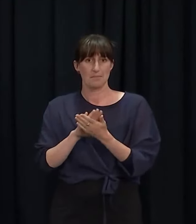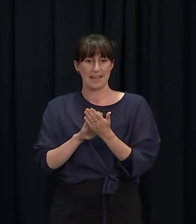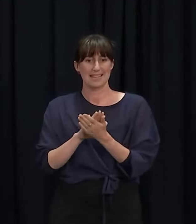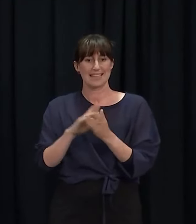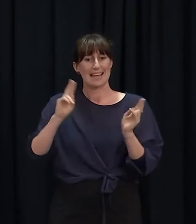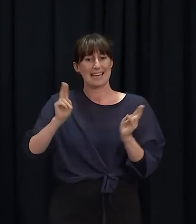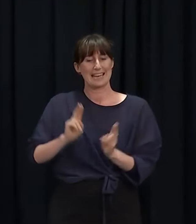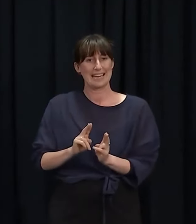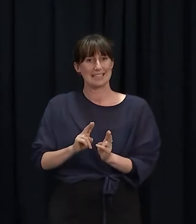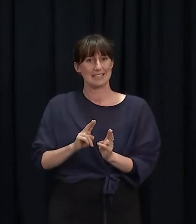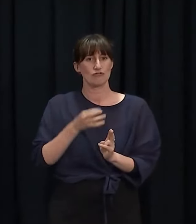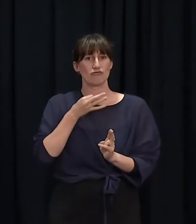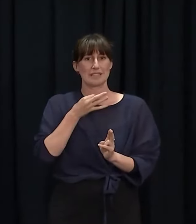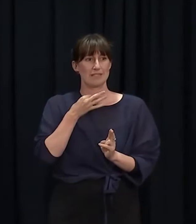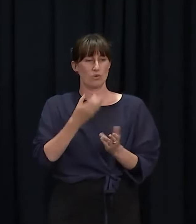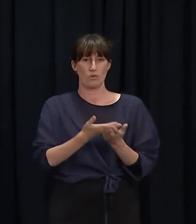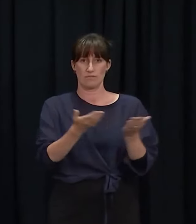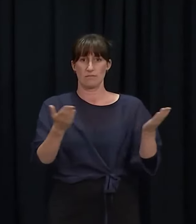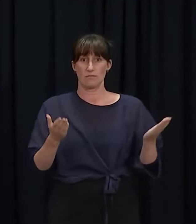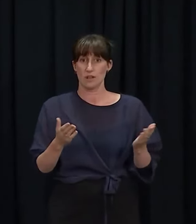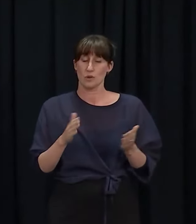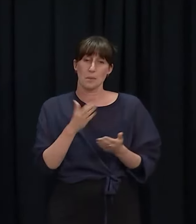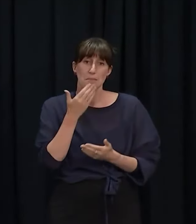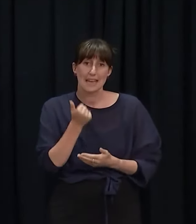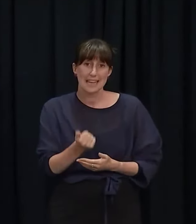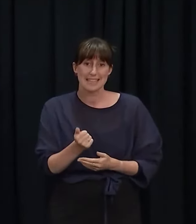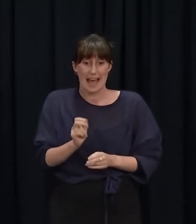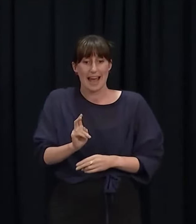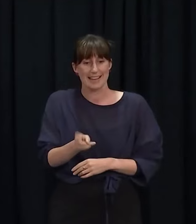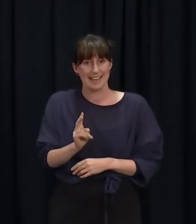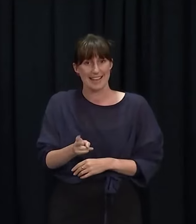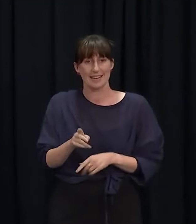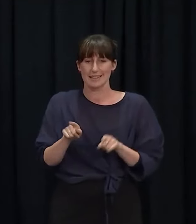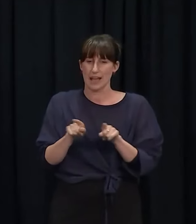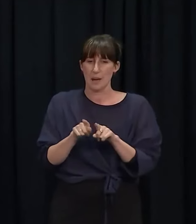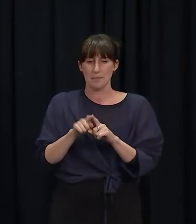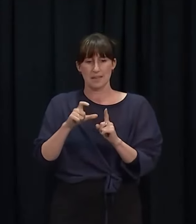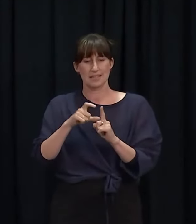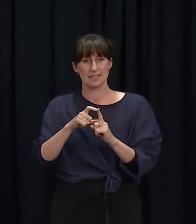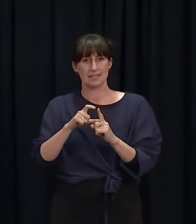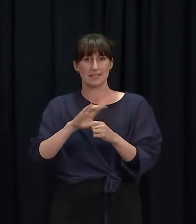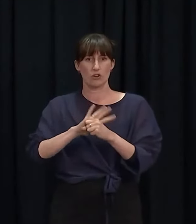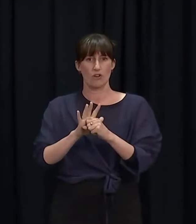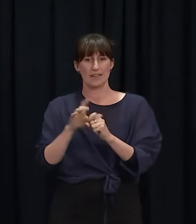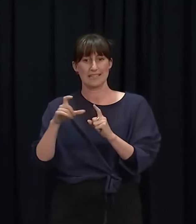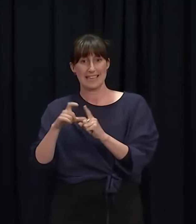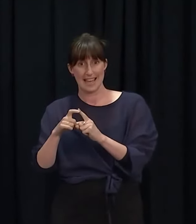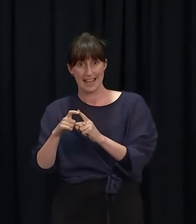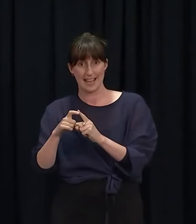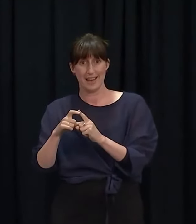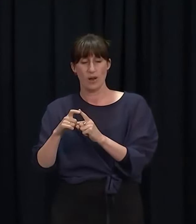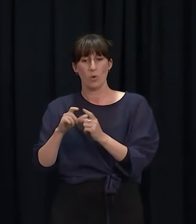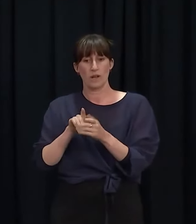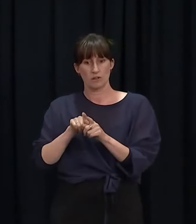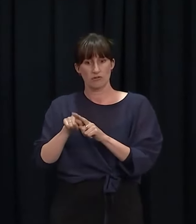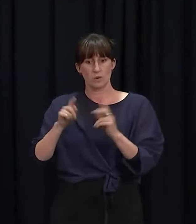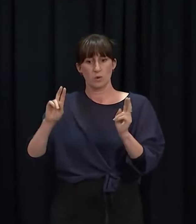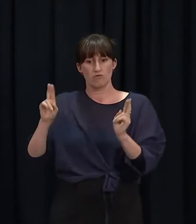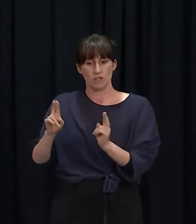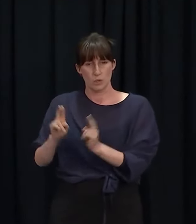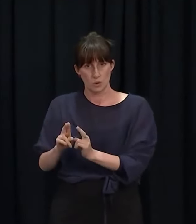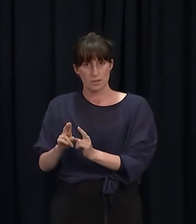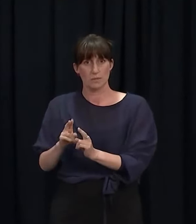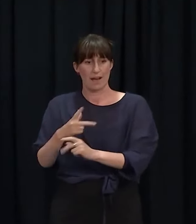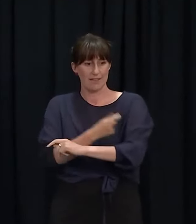over 65s is let's do that again. Let's reduce the threat of Omicron just as we did for Delta.